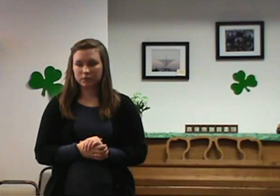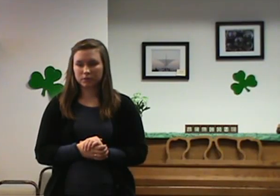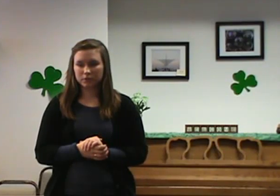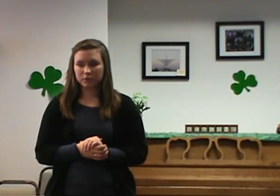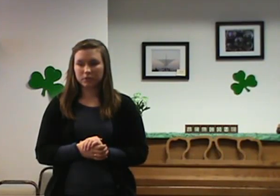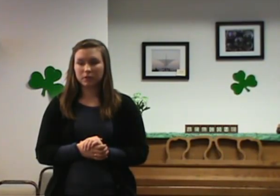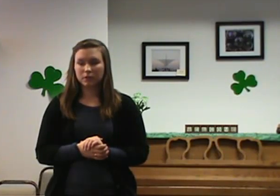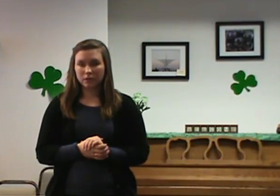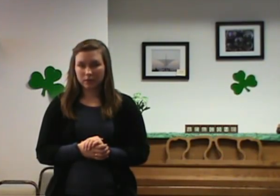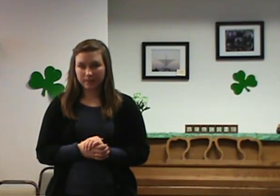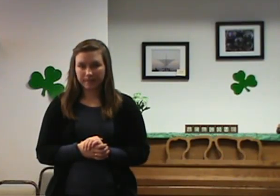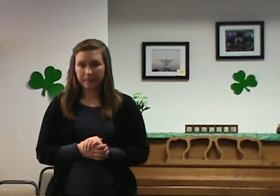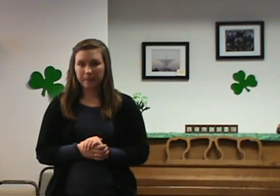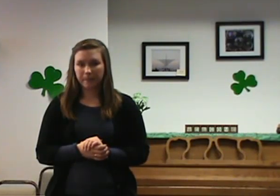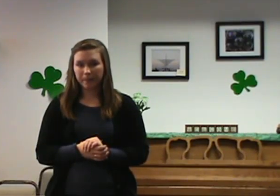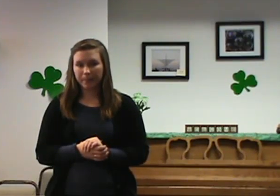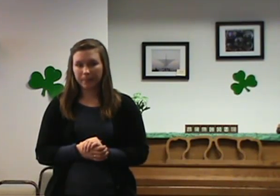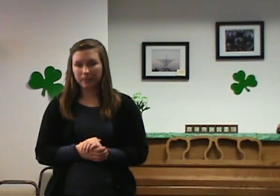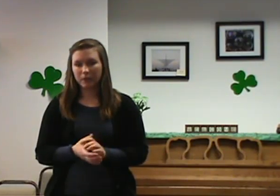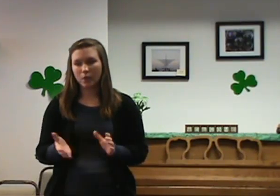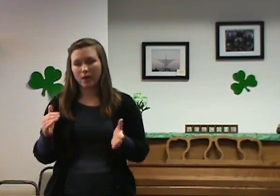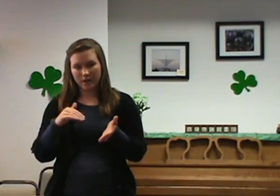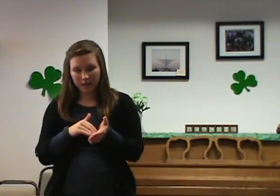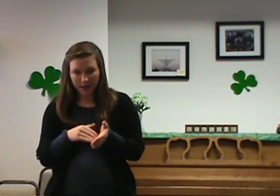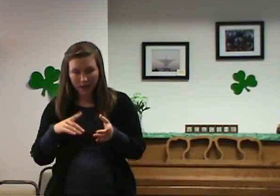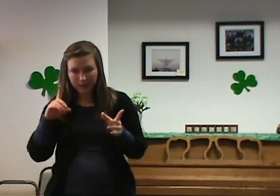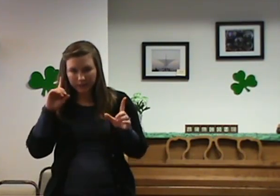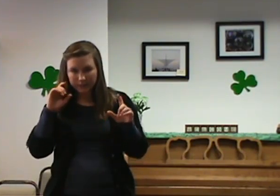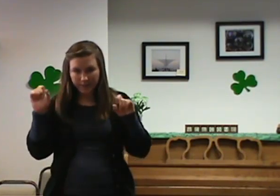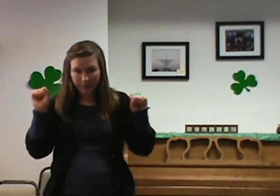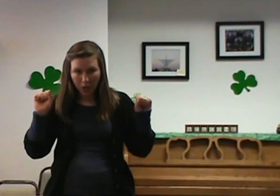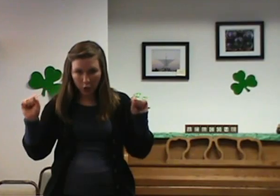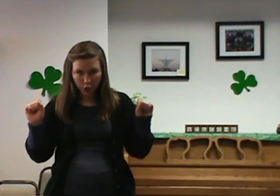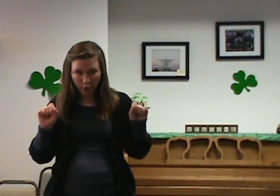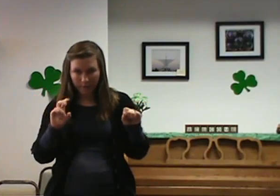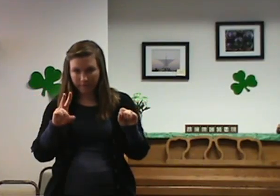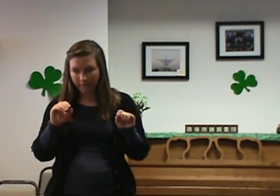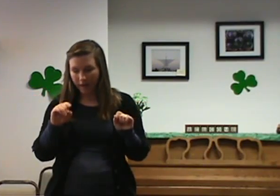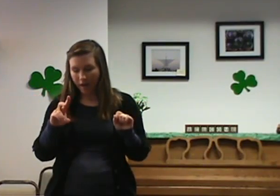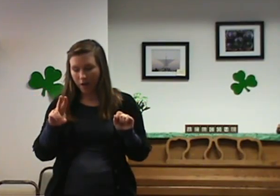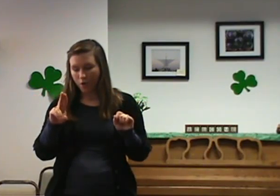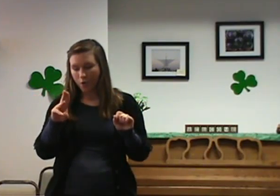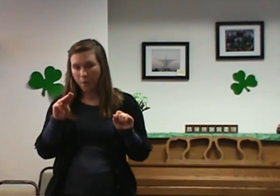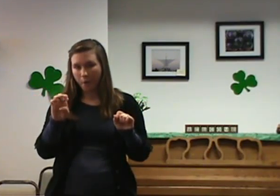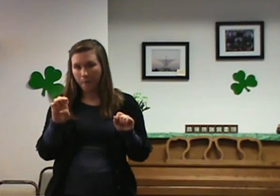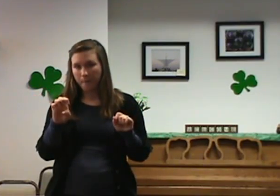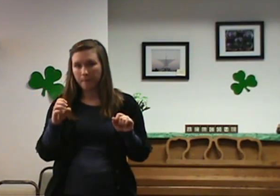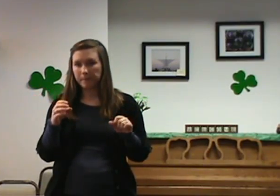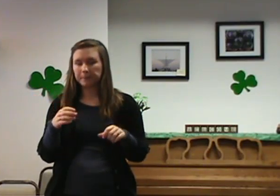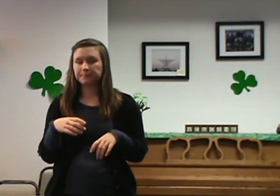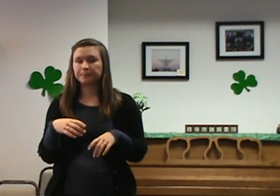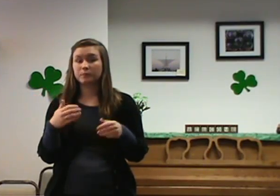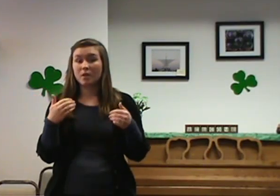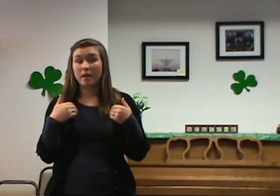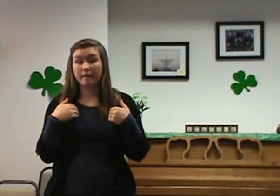yeah, there's your loudness, there's your speech rate, and then you can also turn this camera light on. If you have something that's got